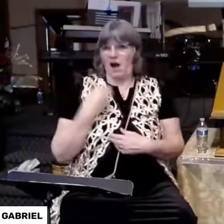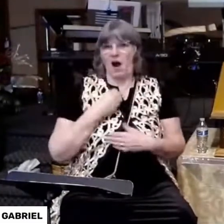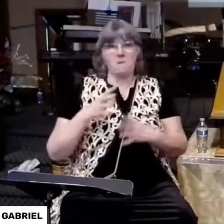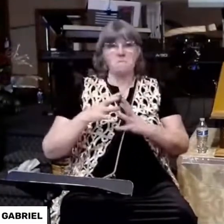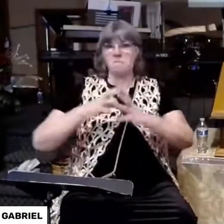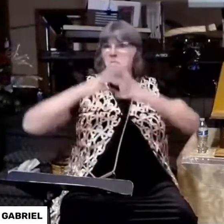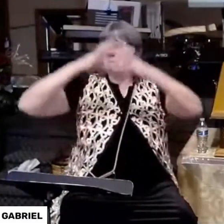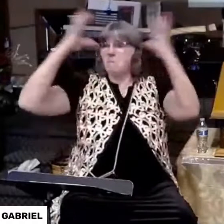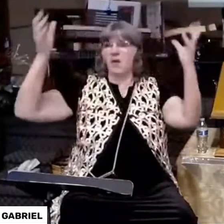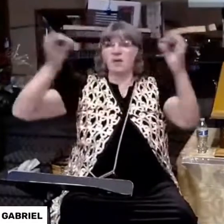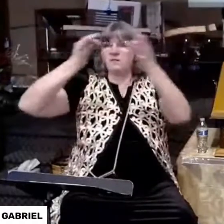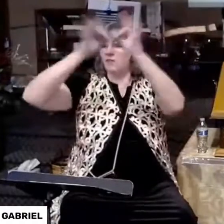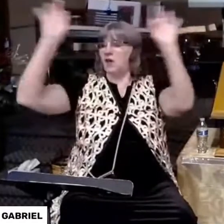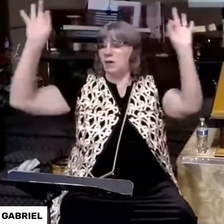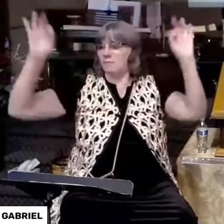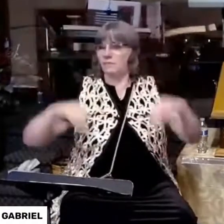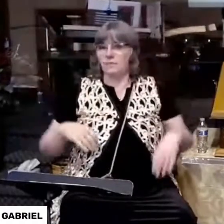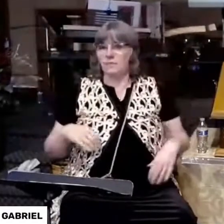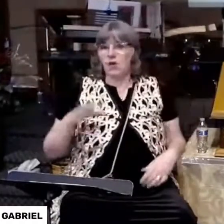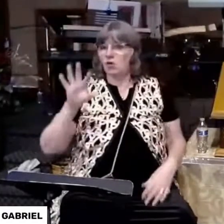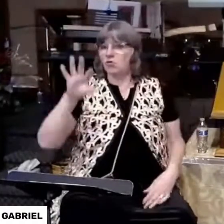there is a mountaineer.